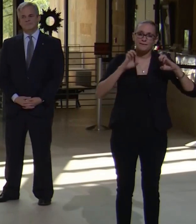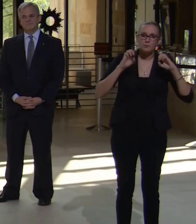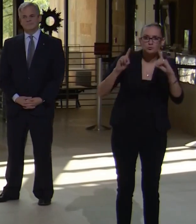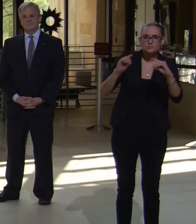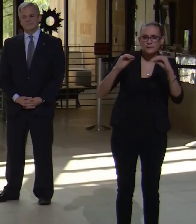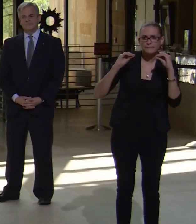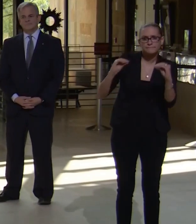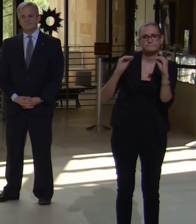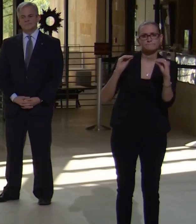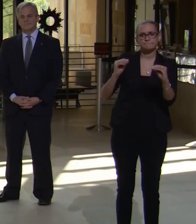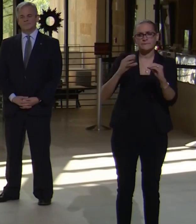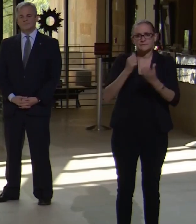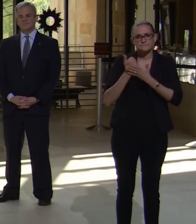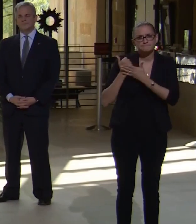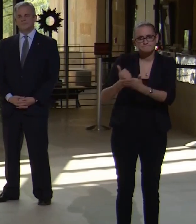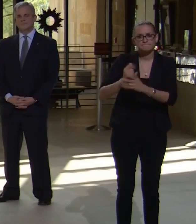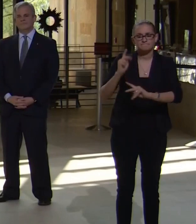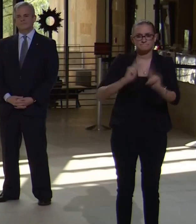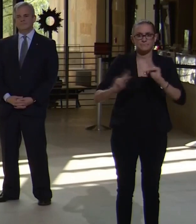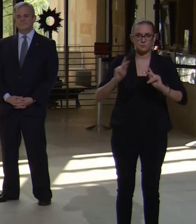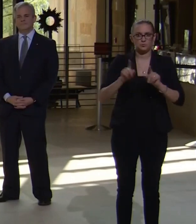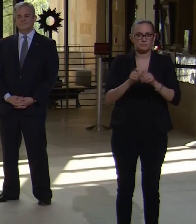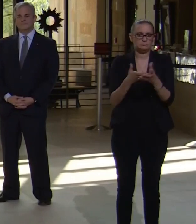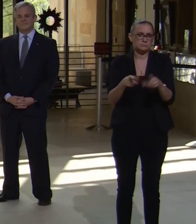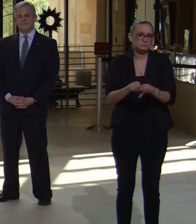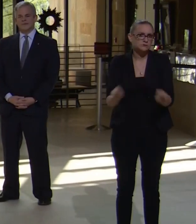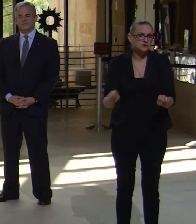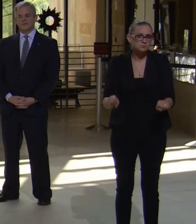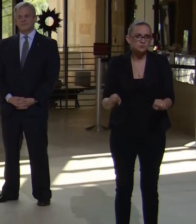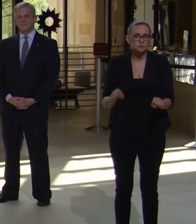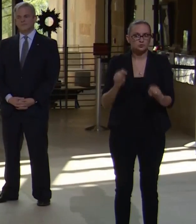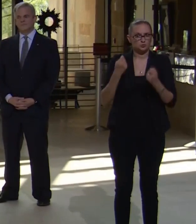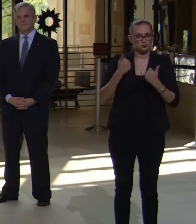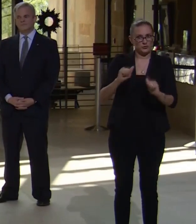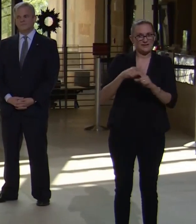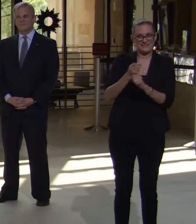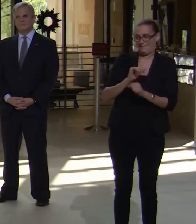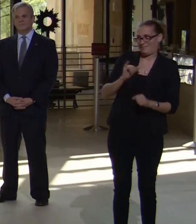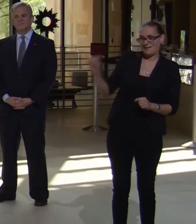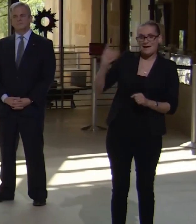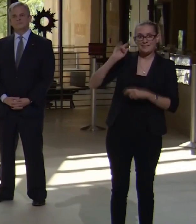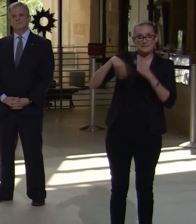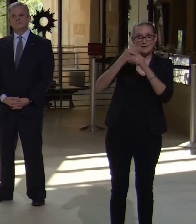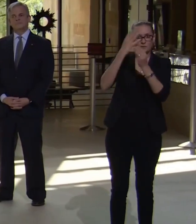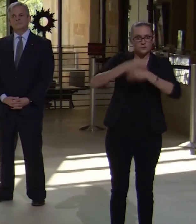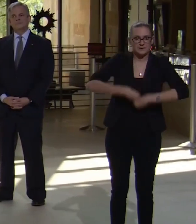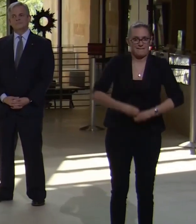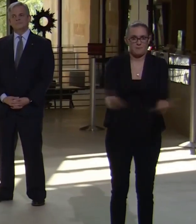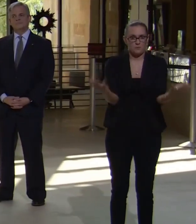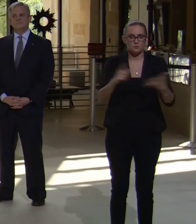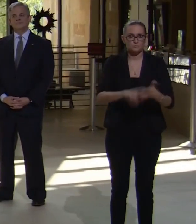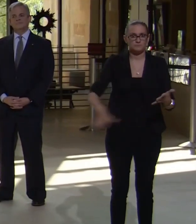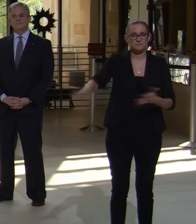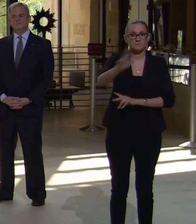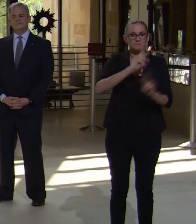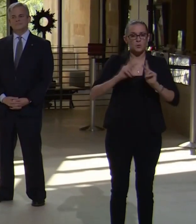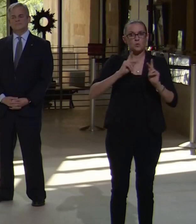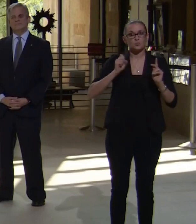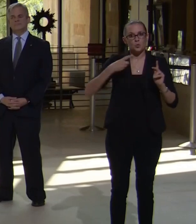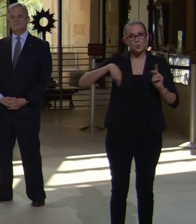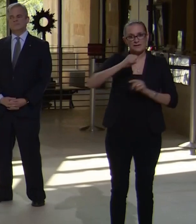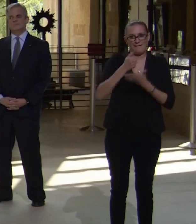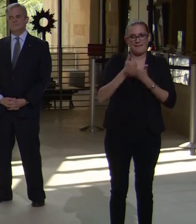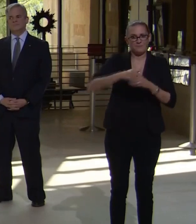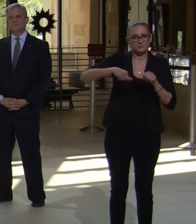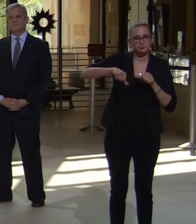educate and to assist people to the greatest extent possible in getting this kind of information out so that we can help each